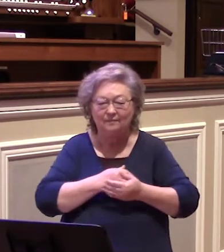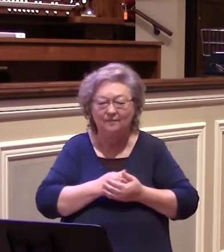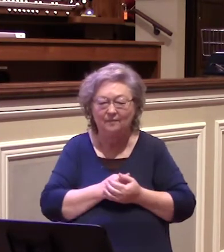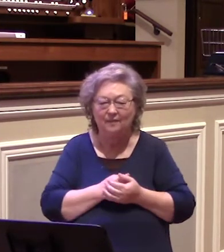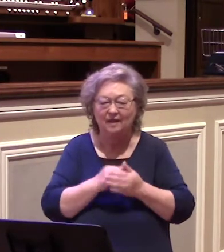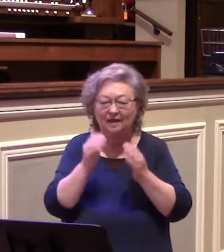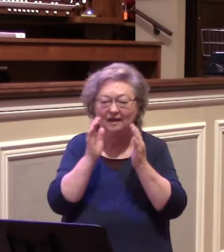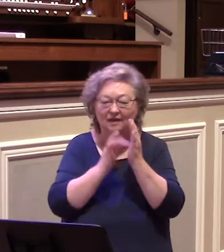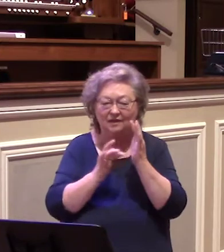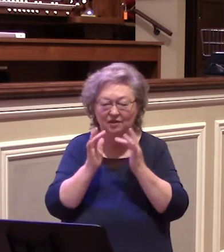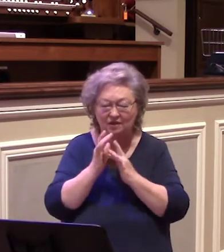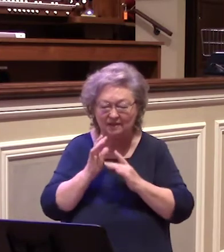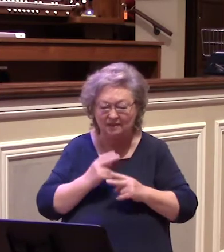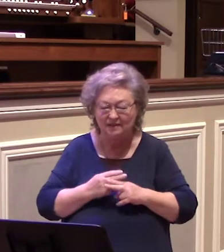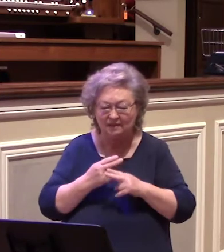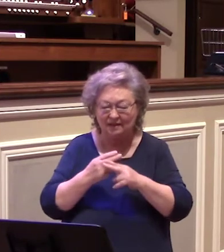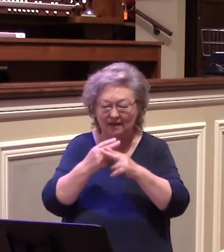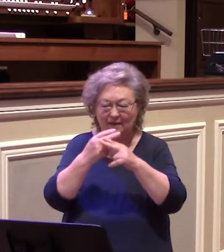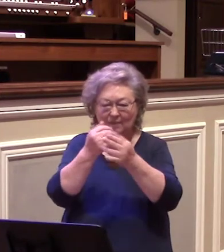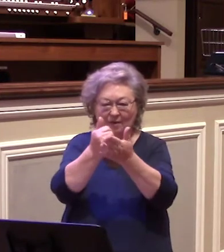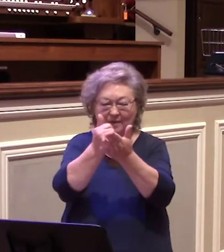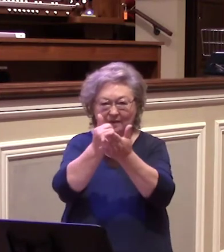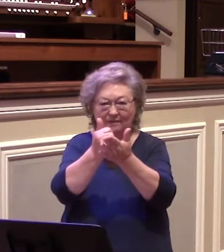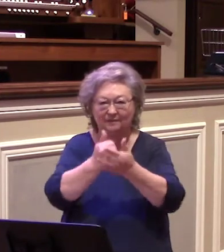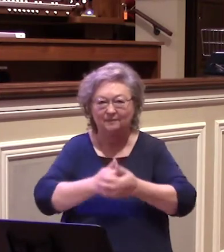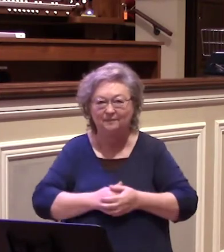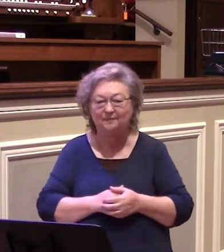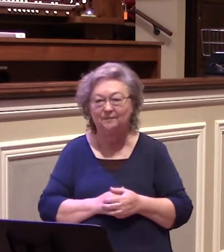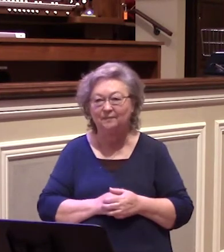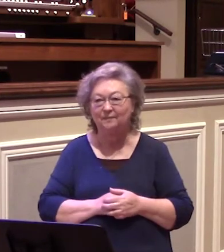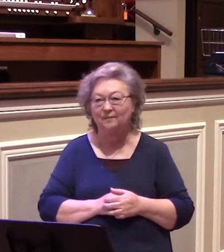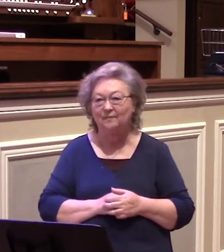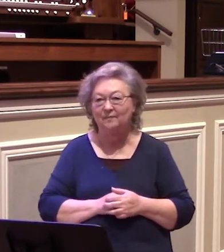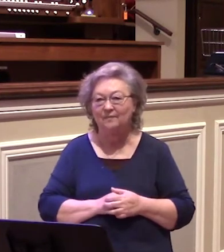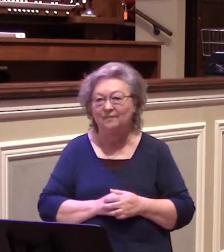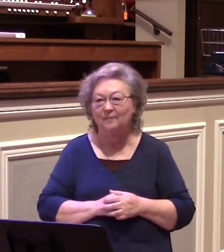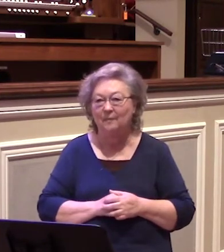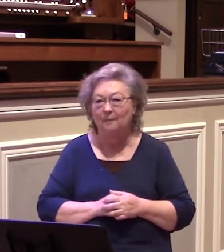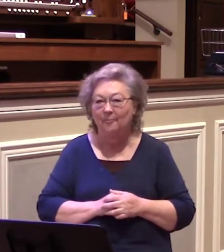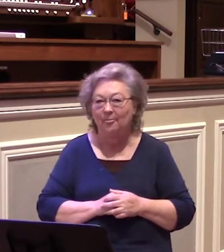In Jesus' name. Amen. Amen. Pastor Brent.